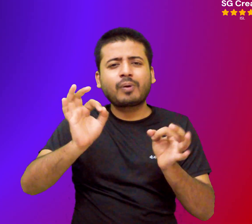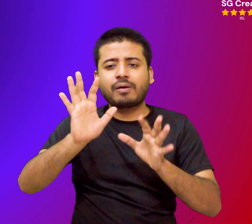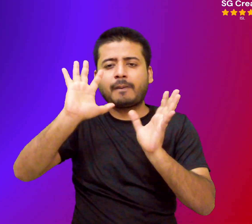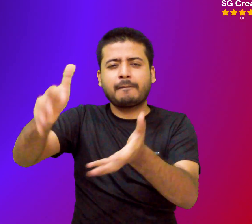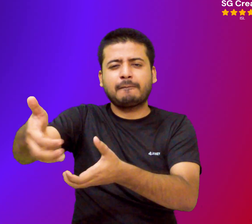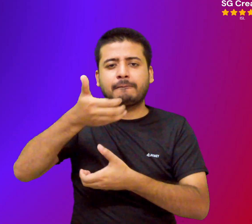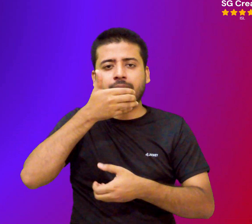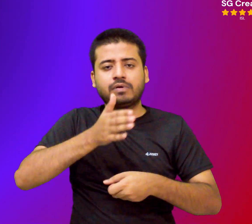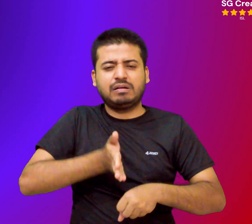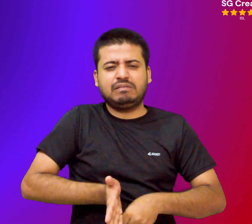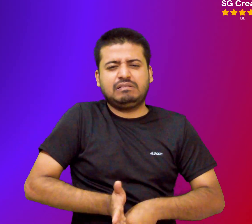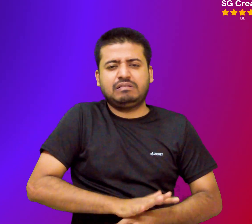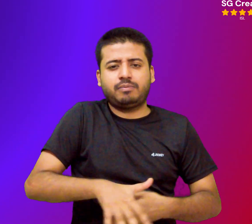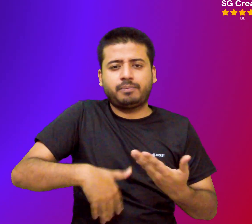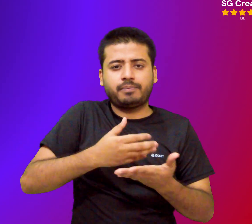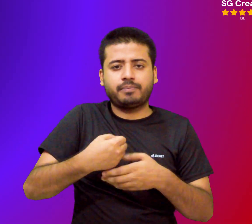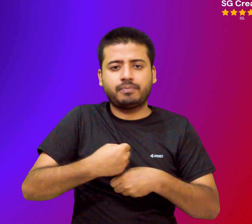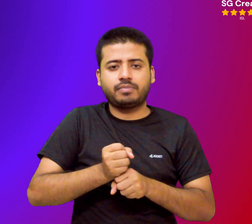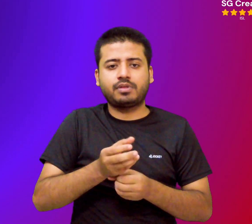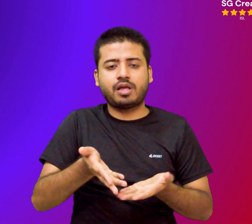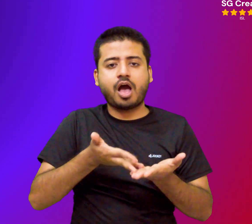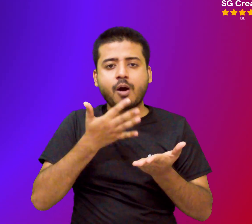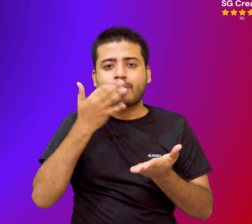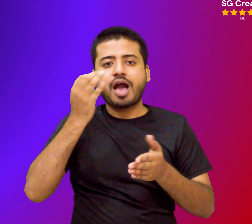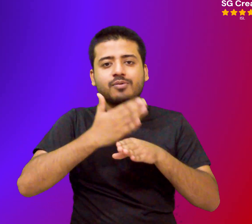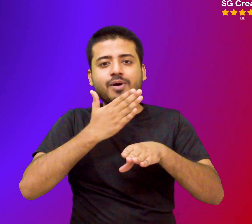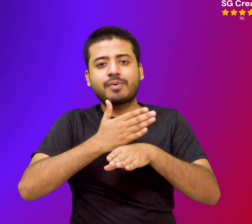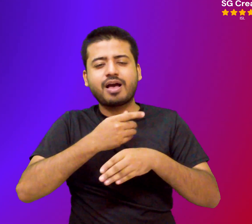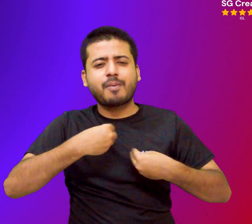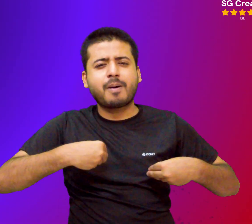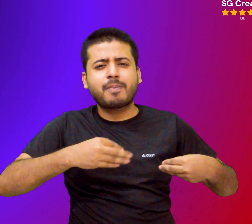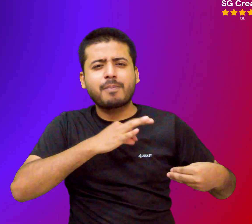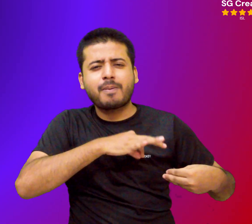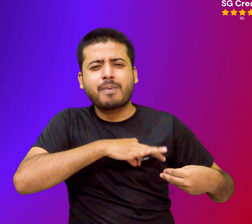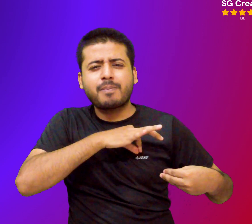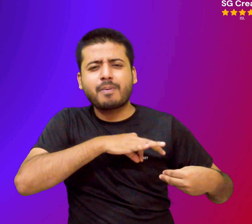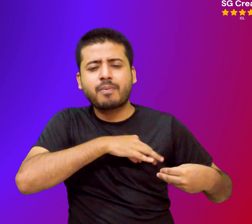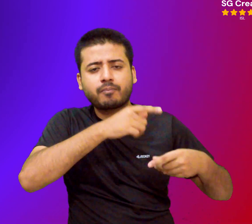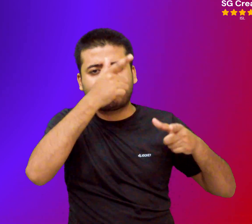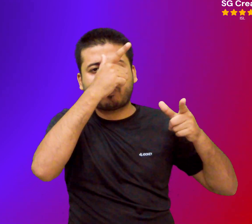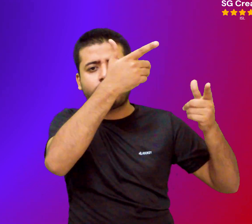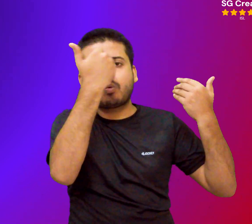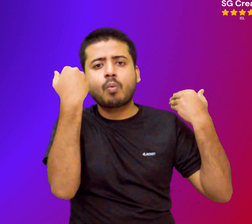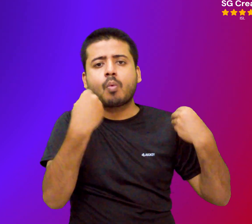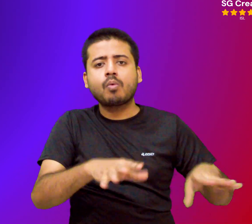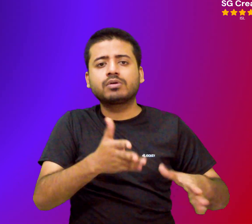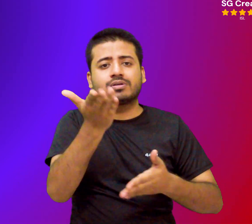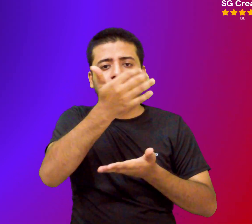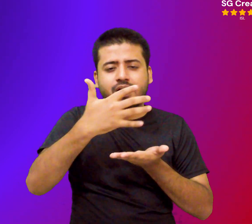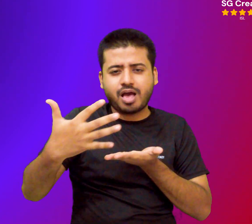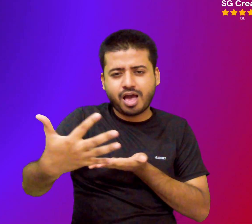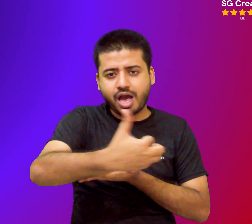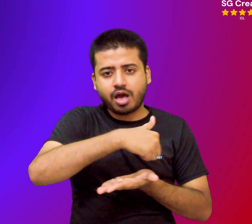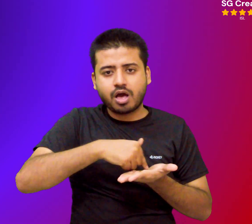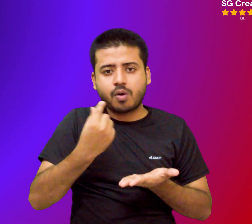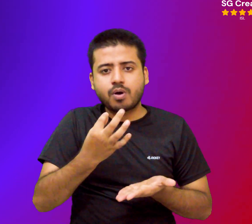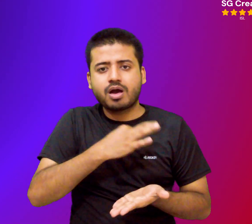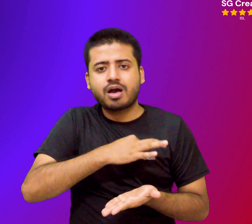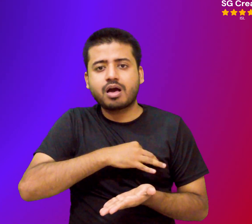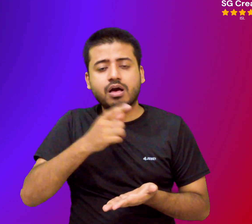humans. Tapeworms from dogs can parasitize human intestines and potentially affect organs like the liver, eyes, and